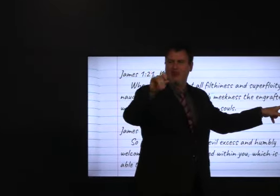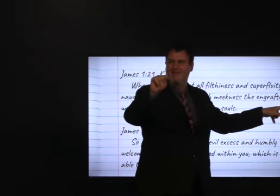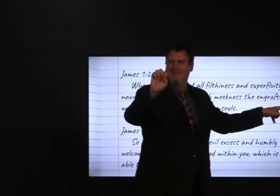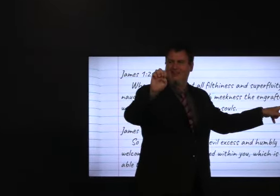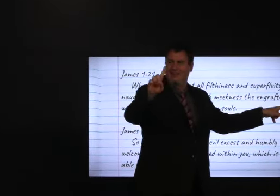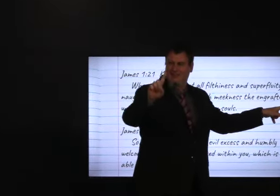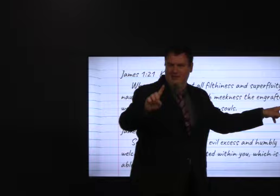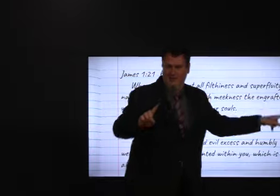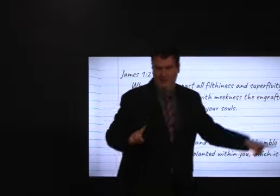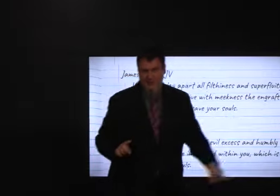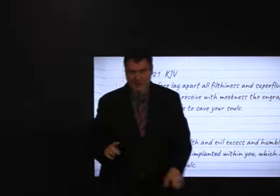engrafted.